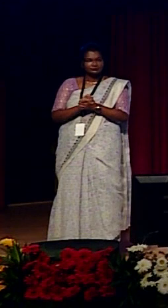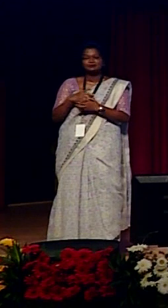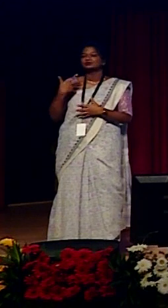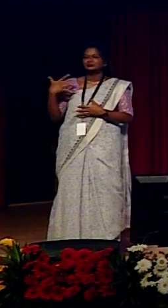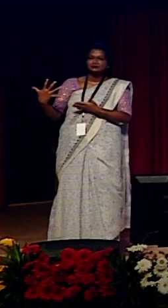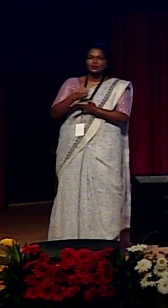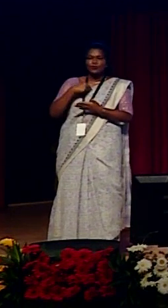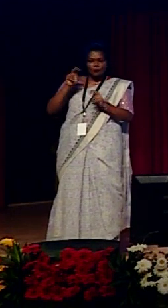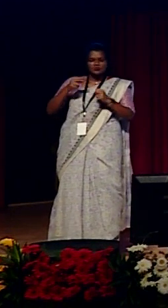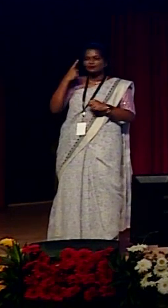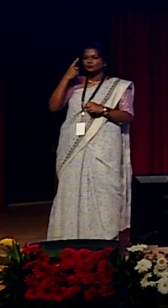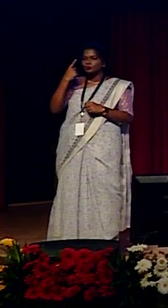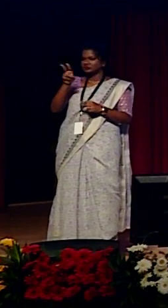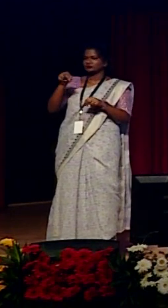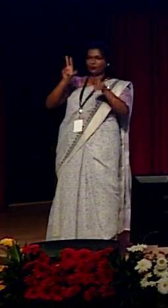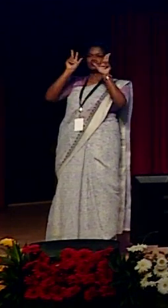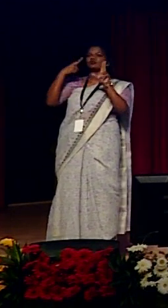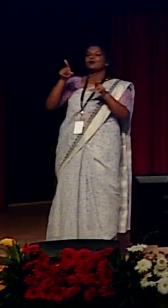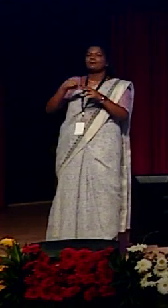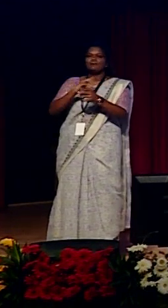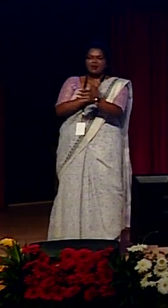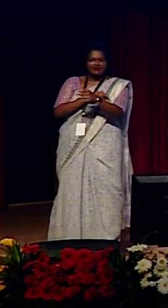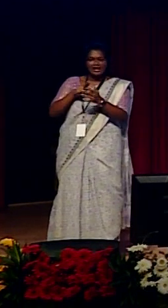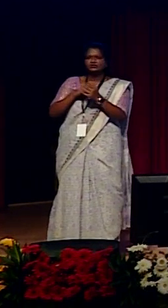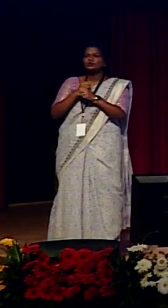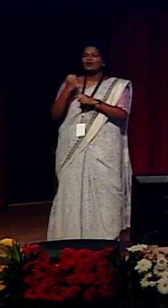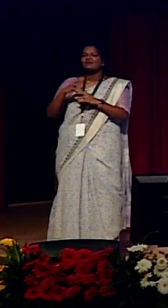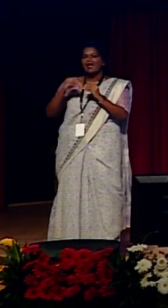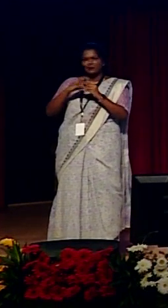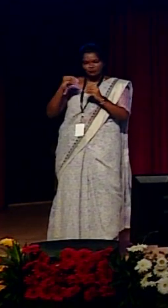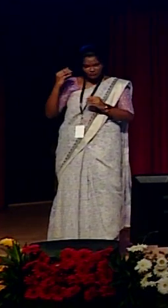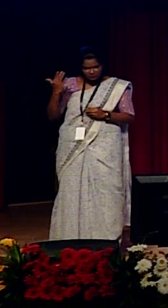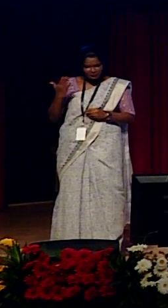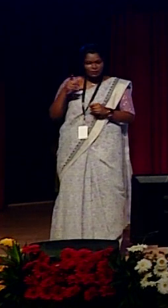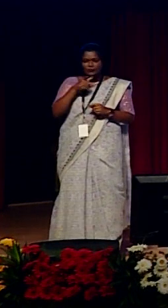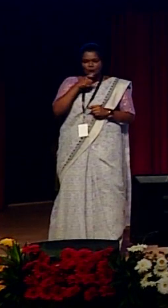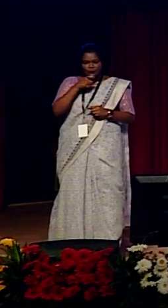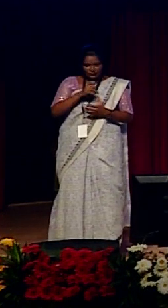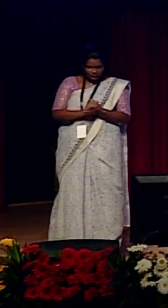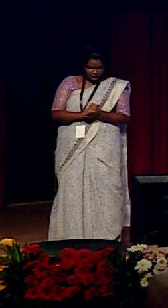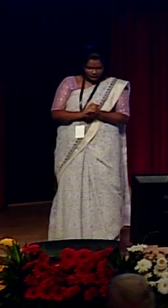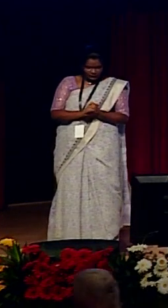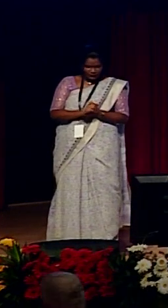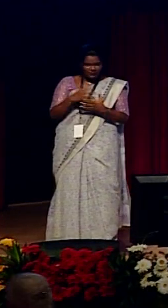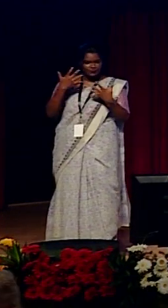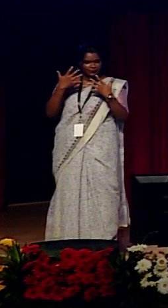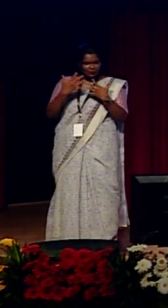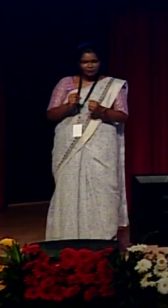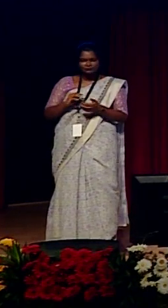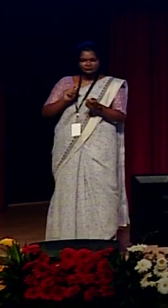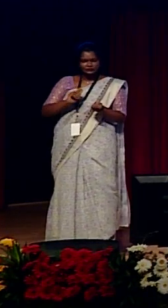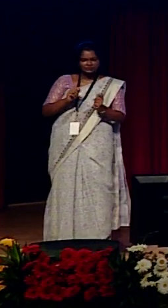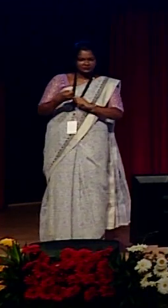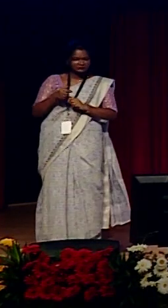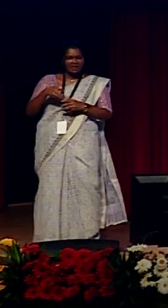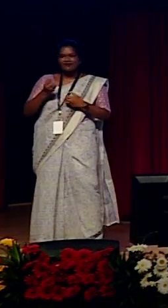got in touch with Vision Empower, an NGO based out of Bangalore, and who are driving towards making